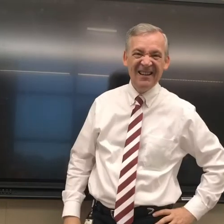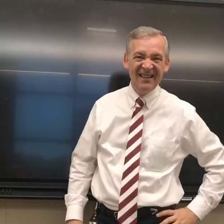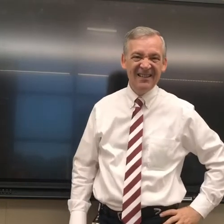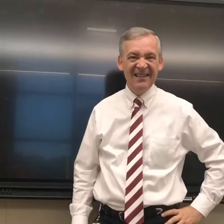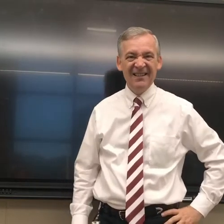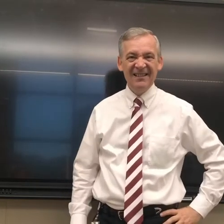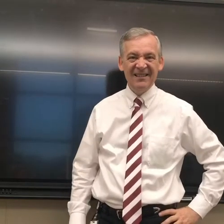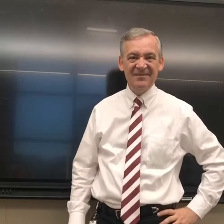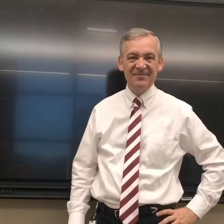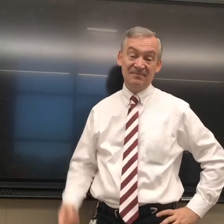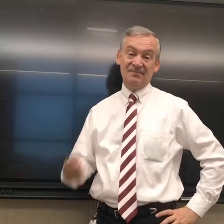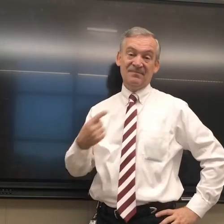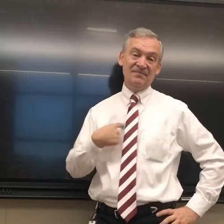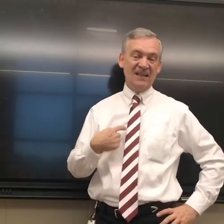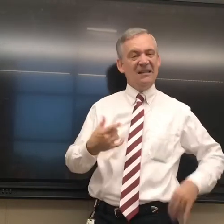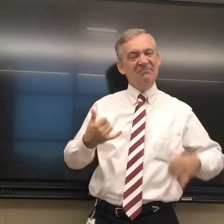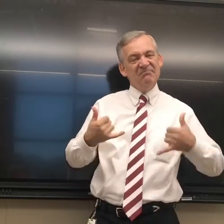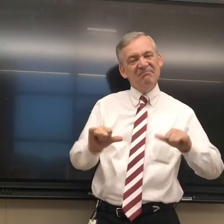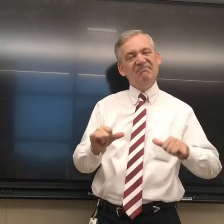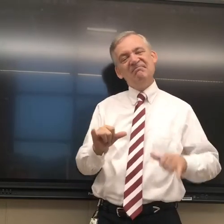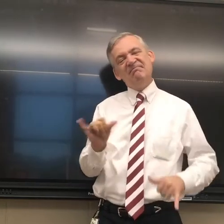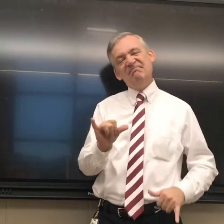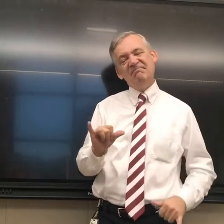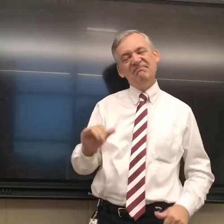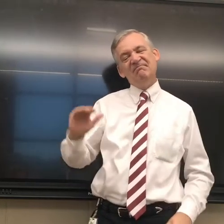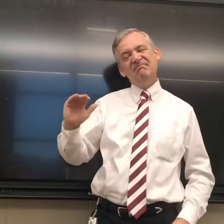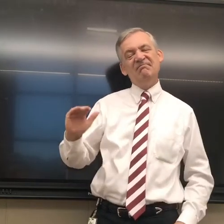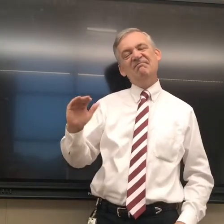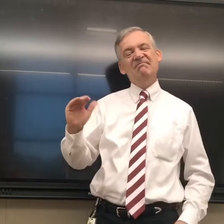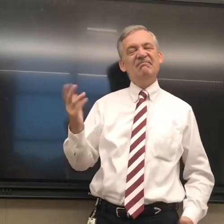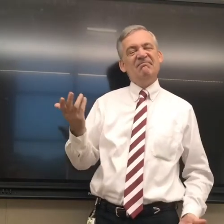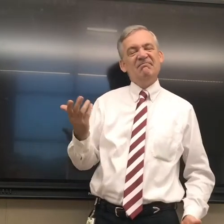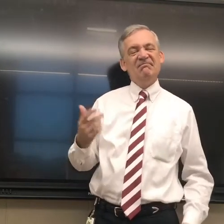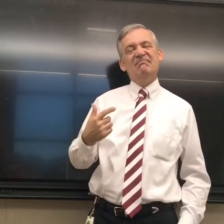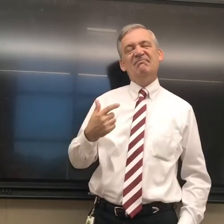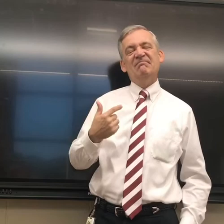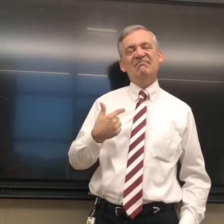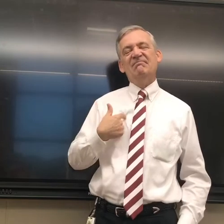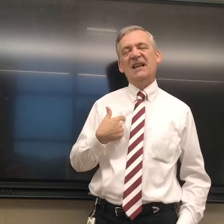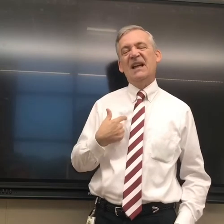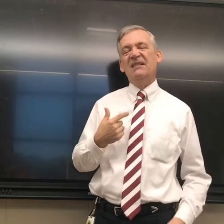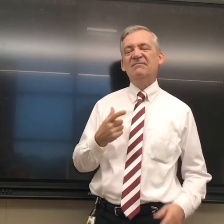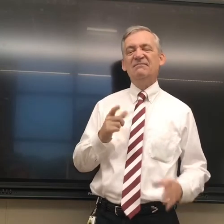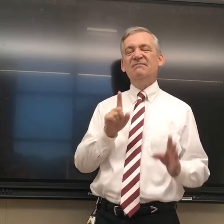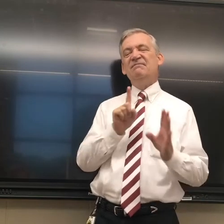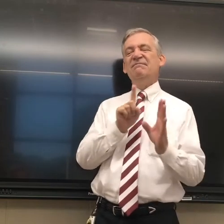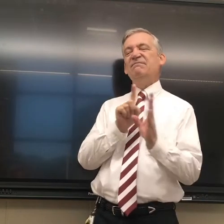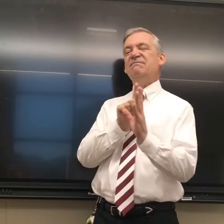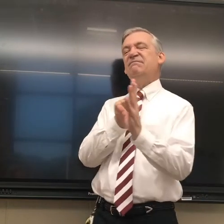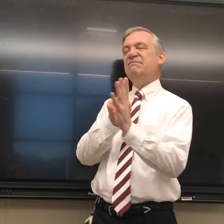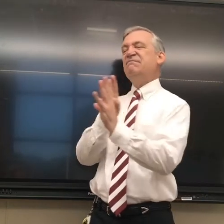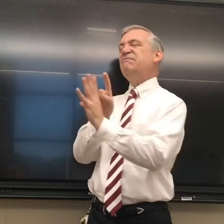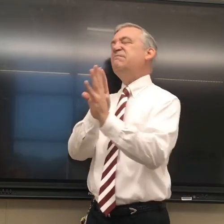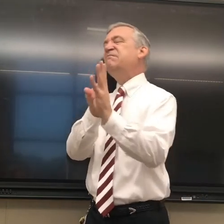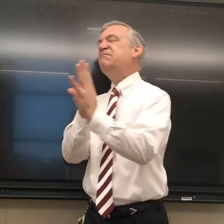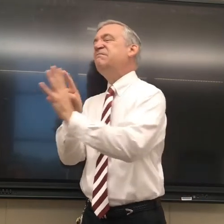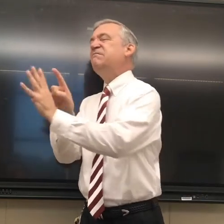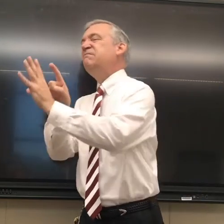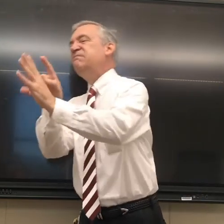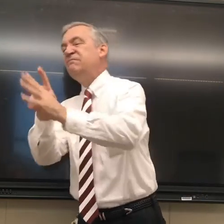I was still child enough to scamper along with the group over rickety fences and through bushes that